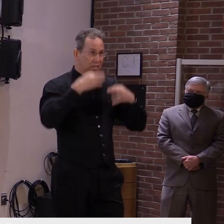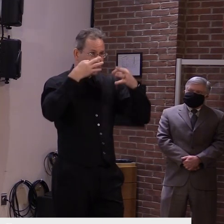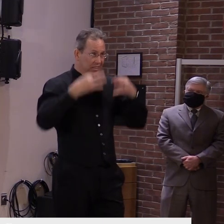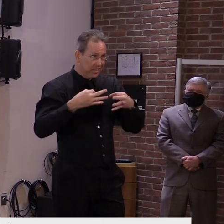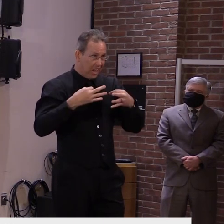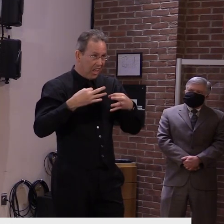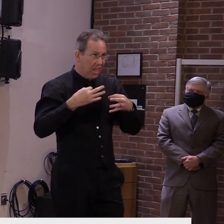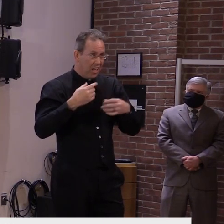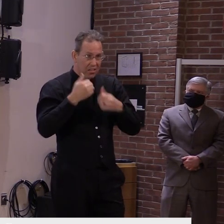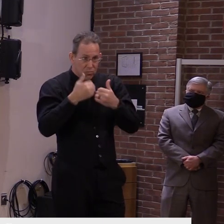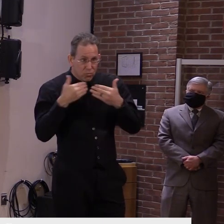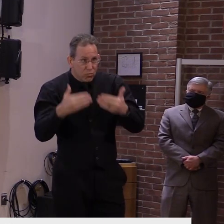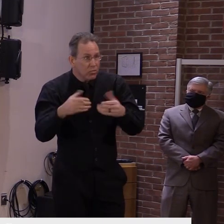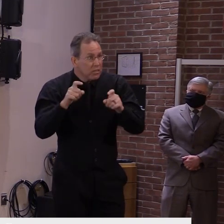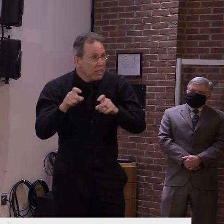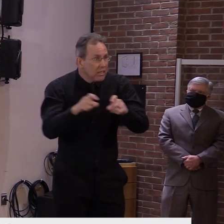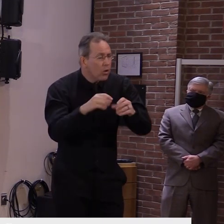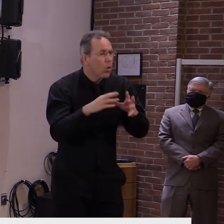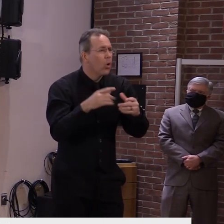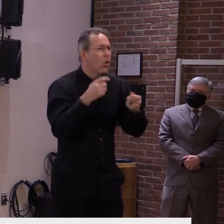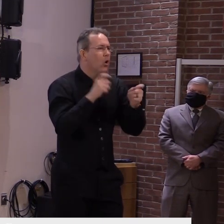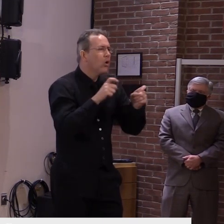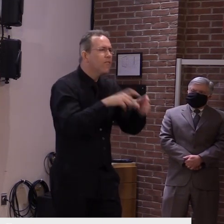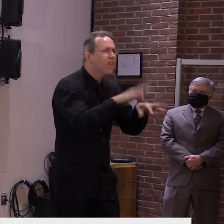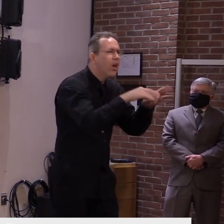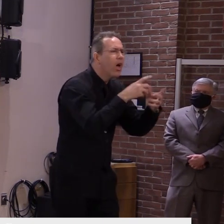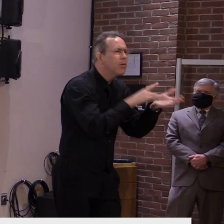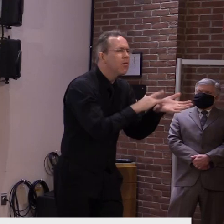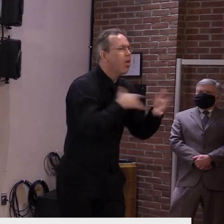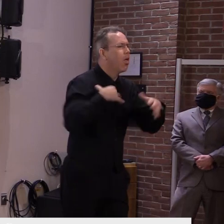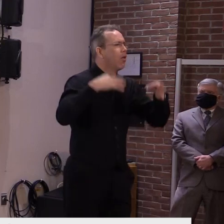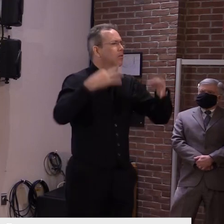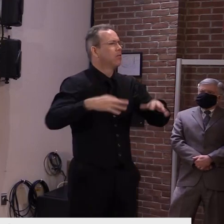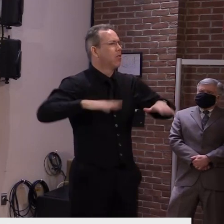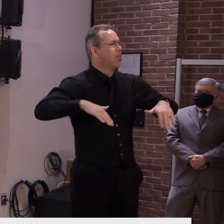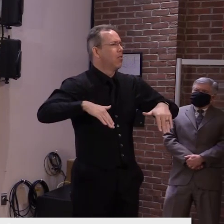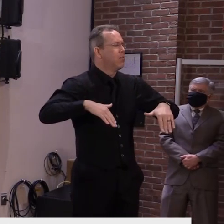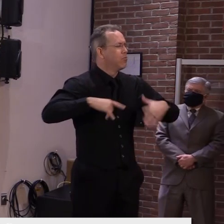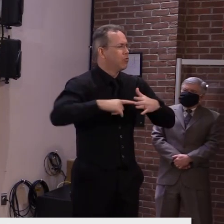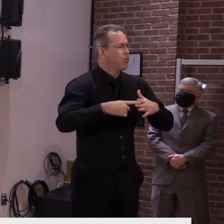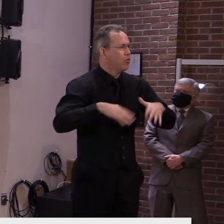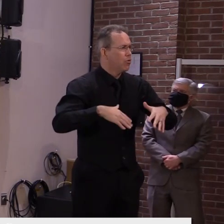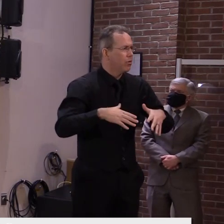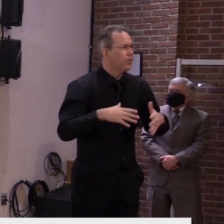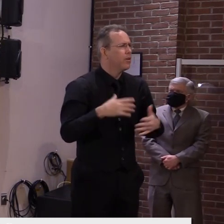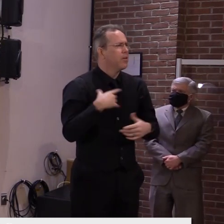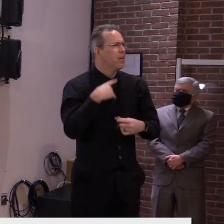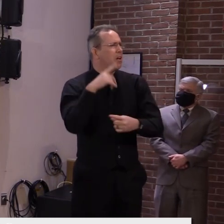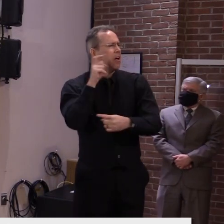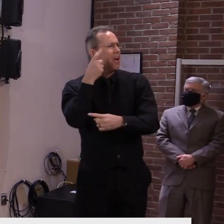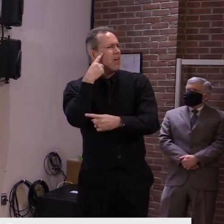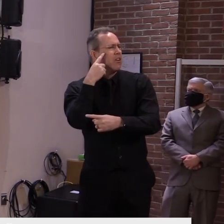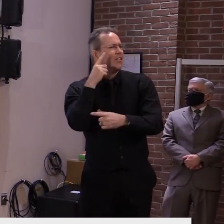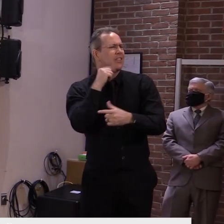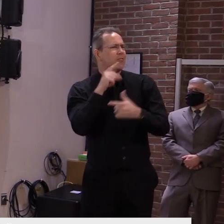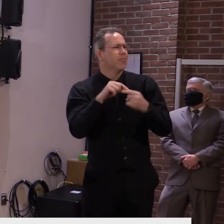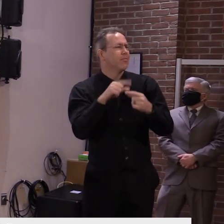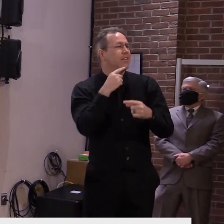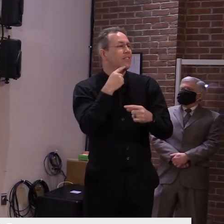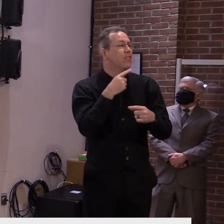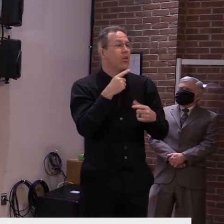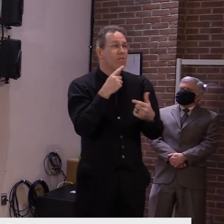In all likelihood, it would probably go away if we were able to get the vast majority of teachers and staff